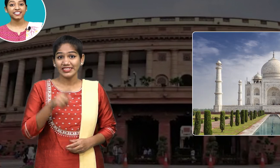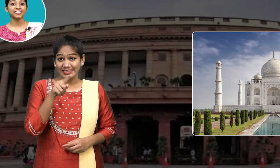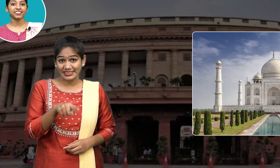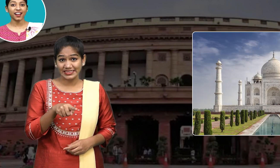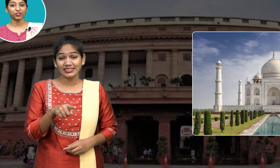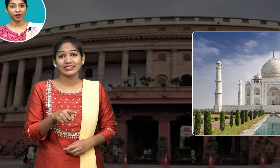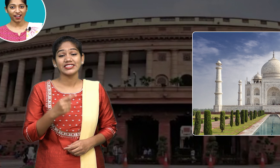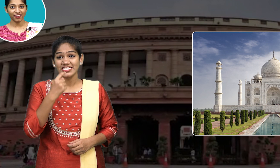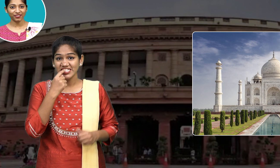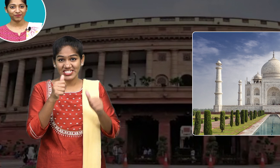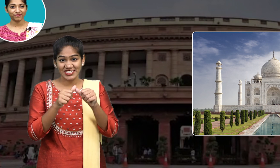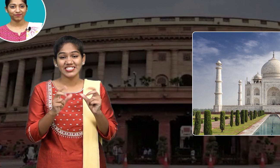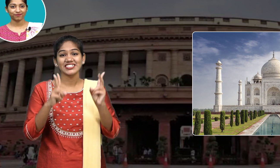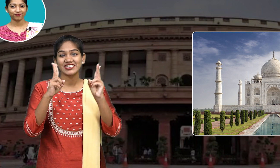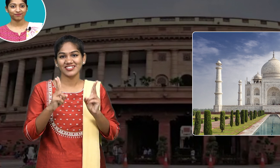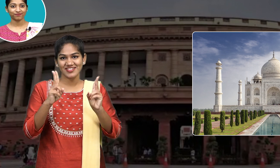This is the Taj Mahal,